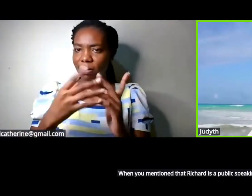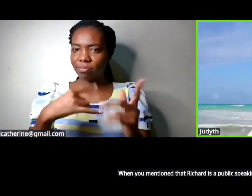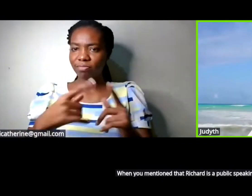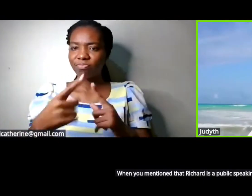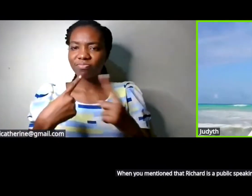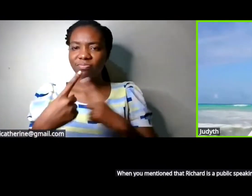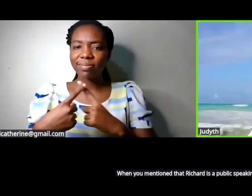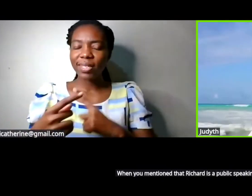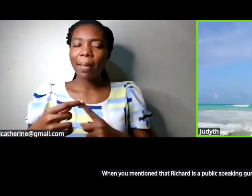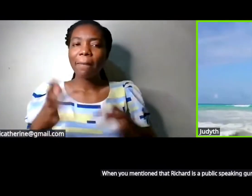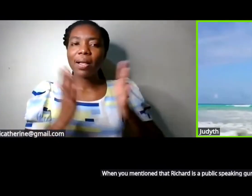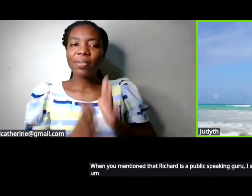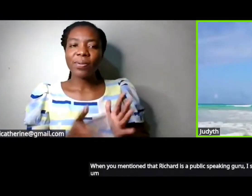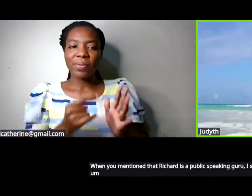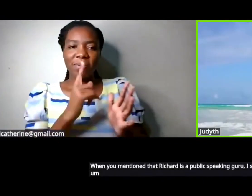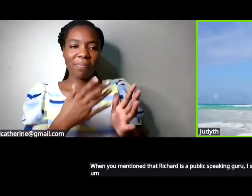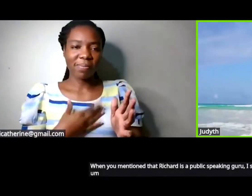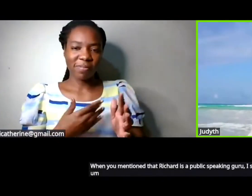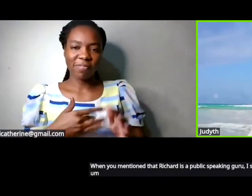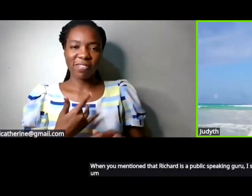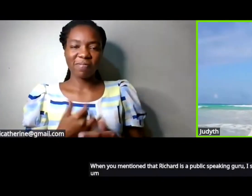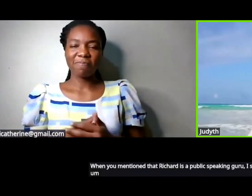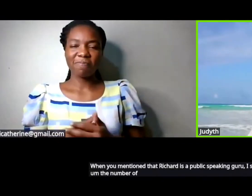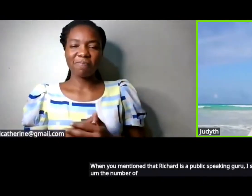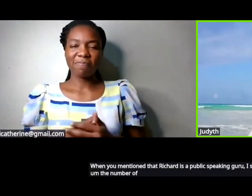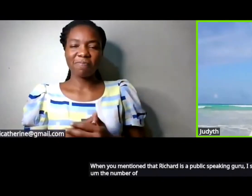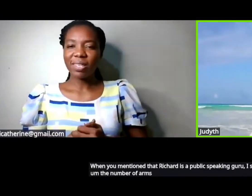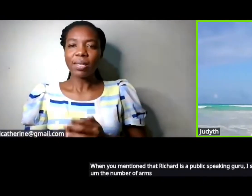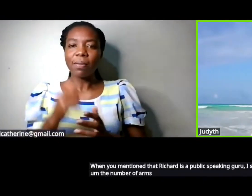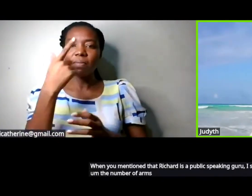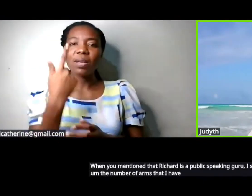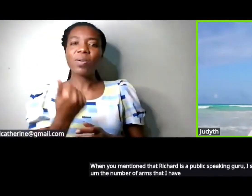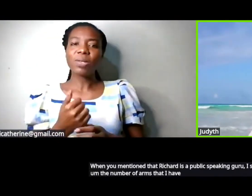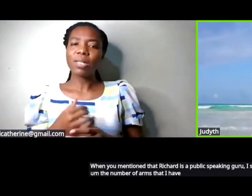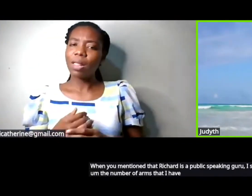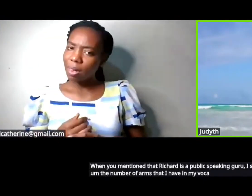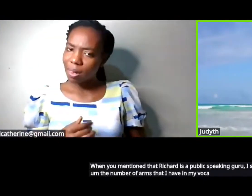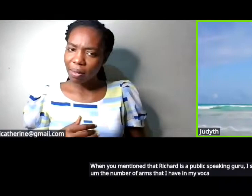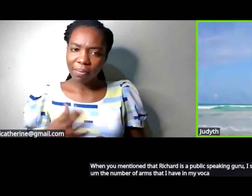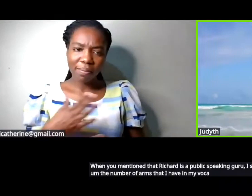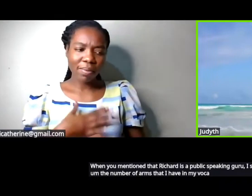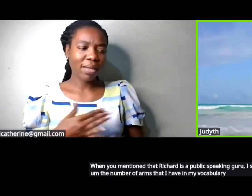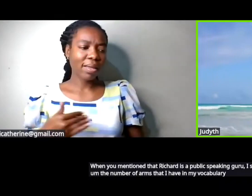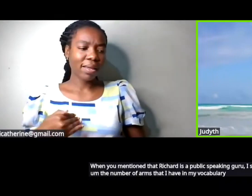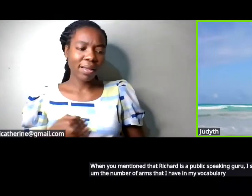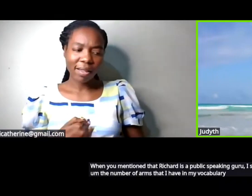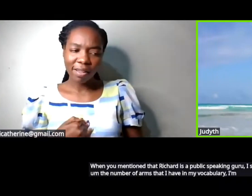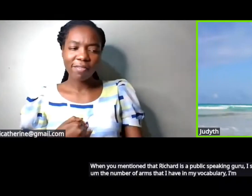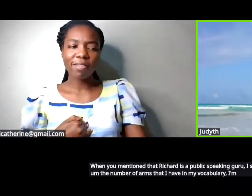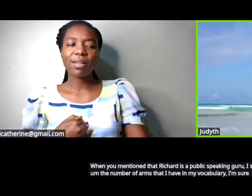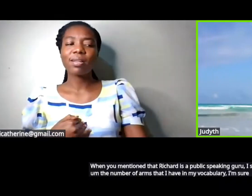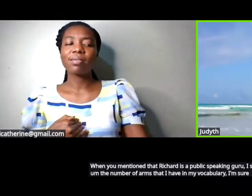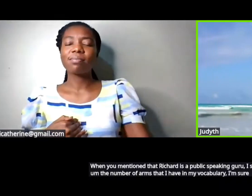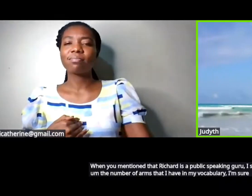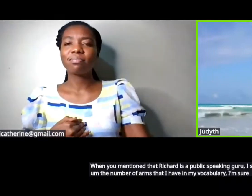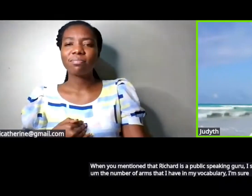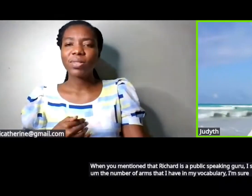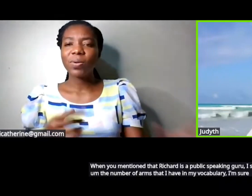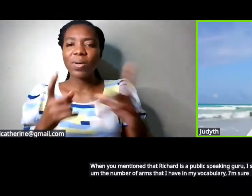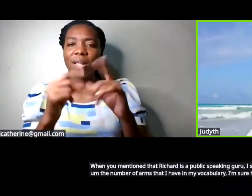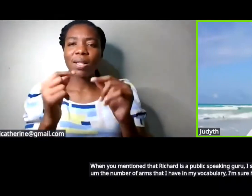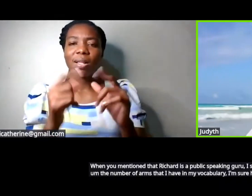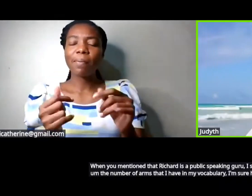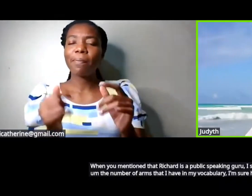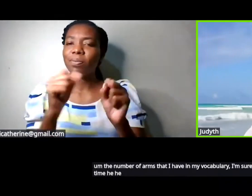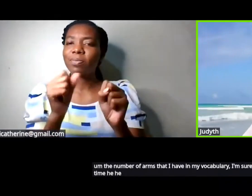because the number of arms that I have in my vocabulary, I'm sure he flinches every time he hears